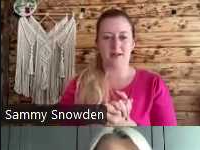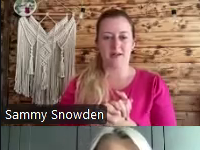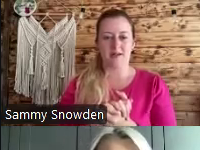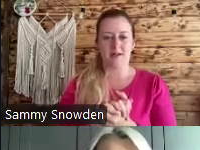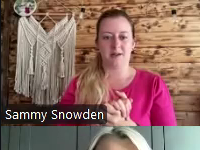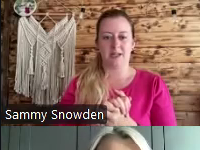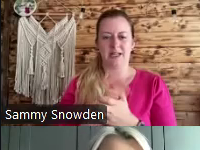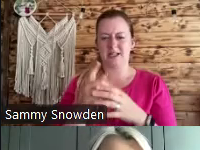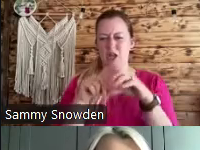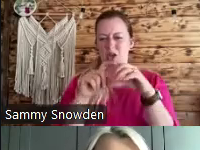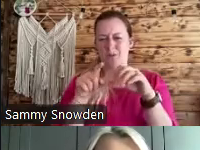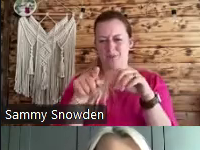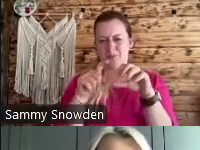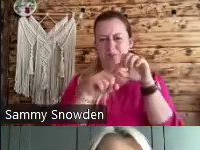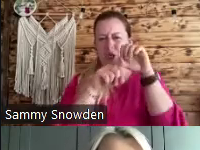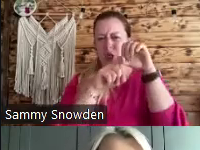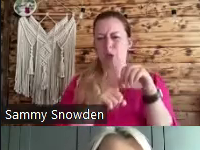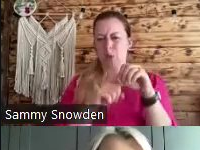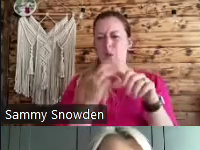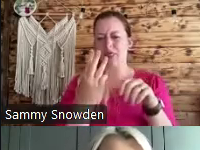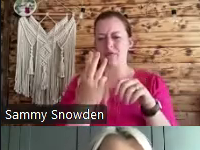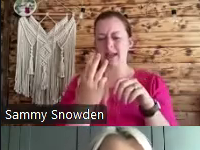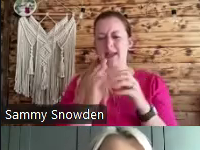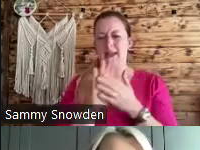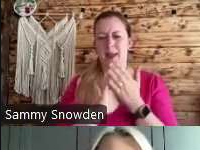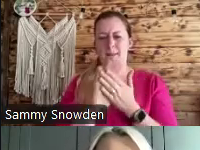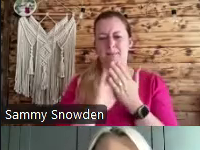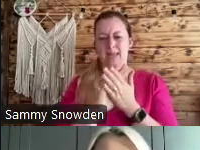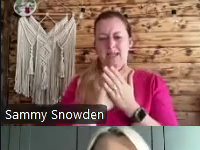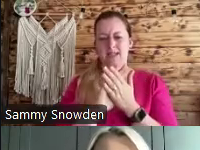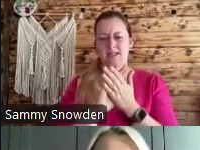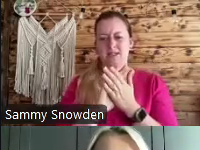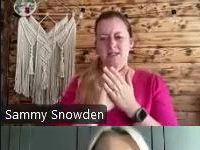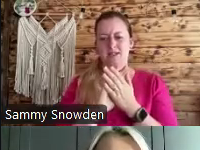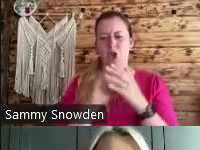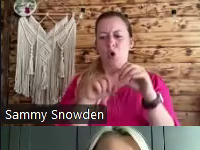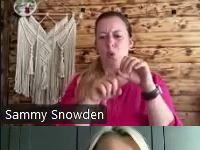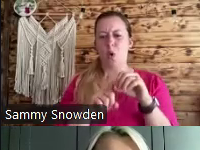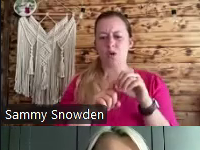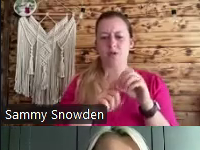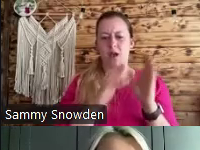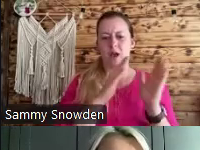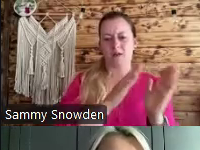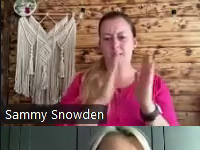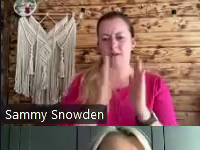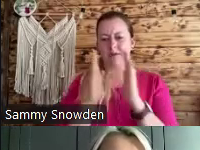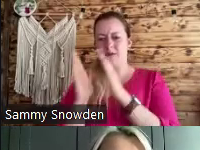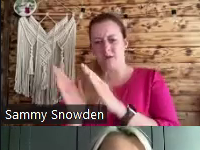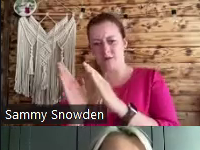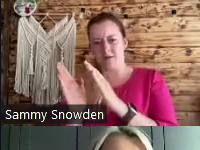got the Serenity Stick coming soon, and that's looking at quarter 4. That's probably around December